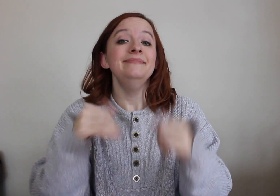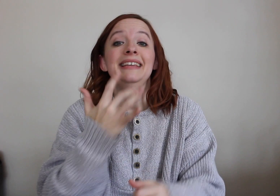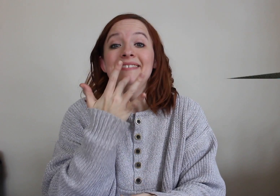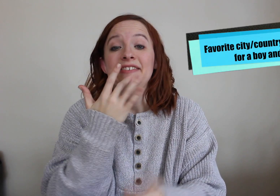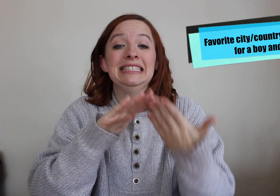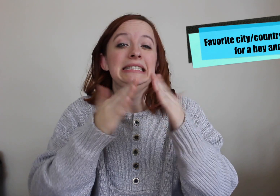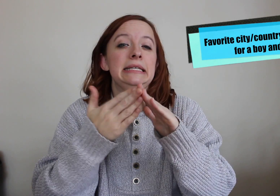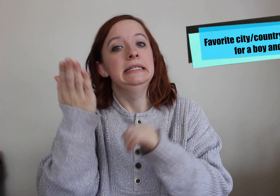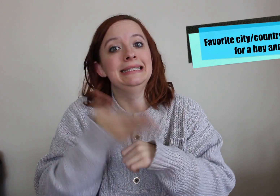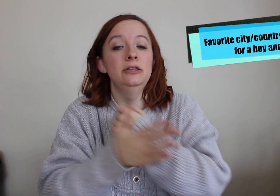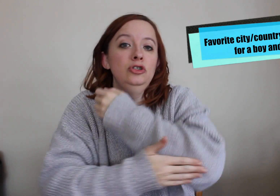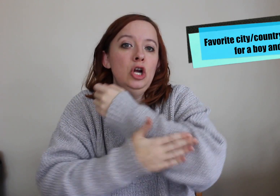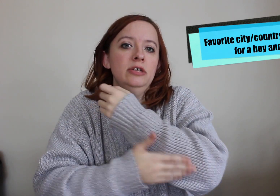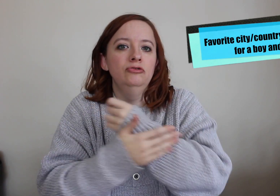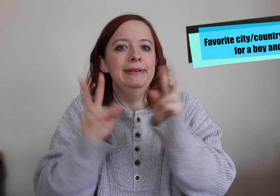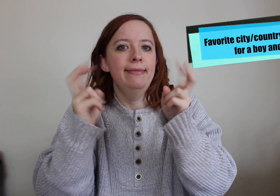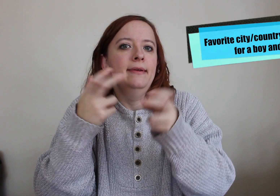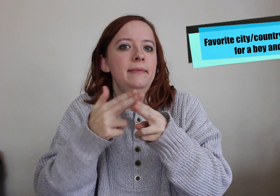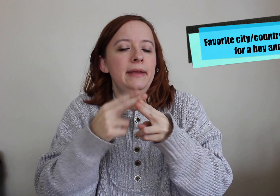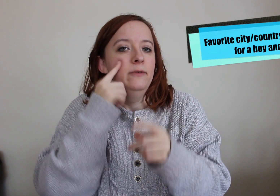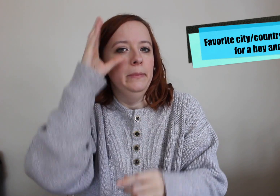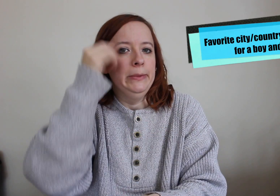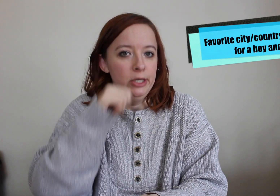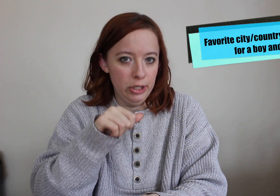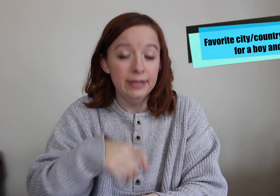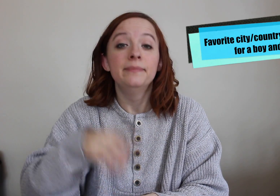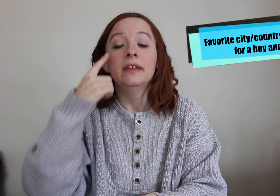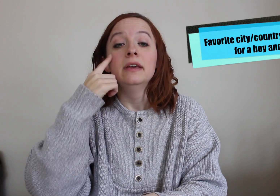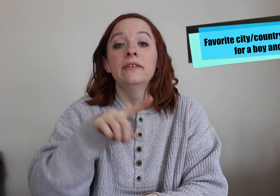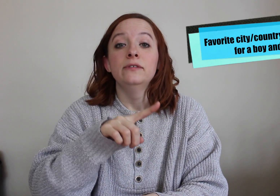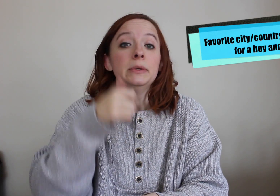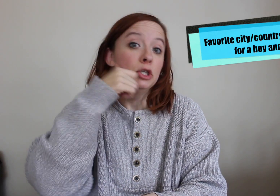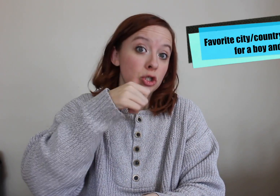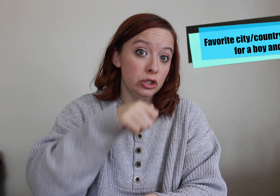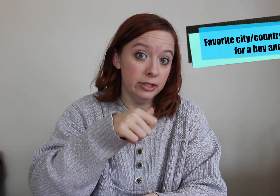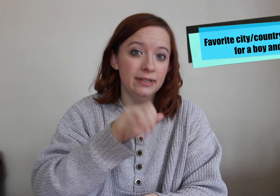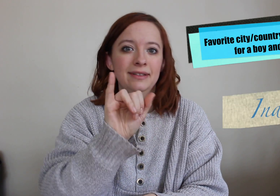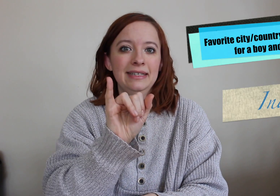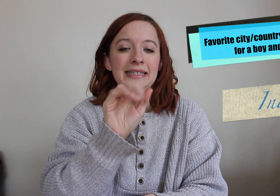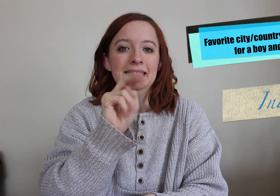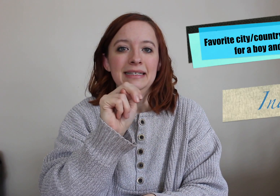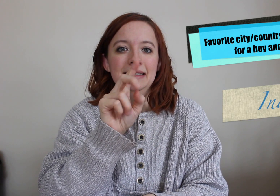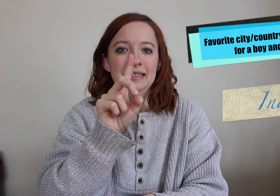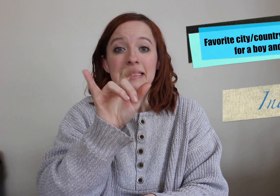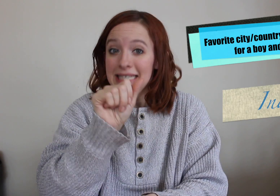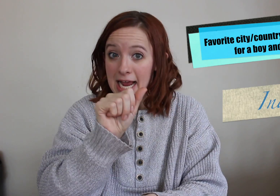But next is favorite city/country theme name for boy and girl. For a girl, I picked